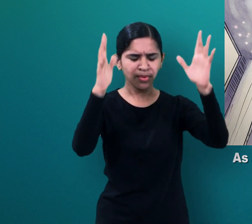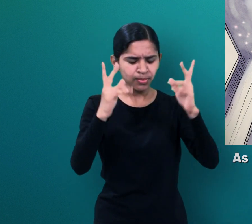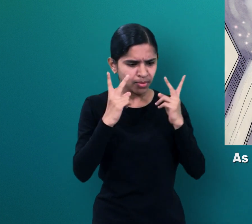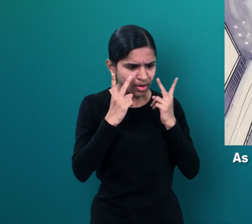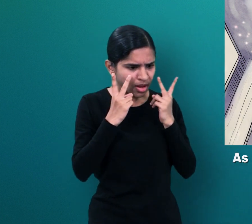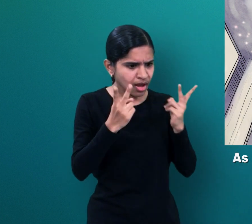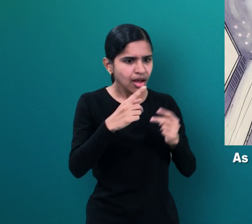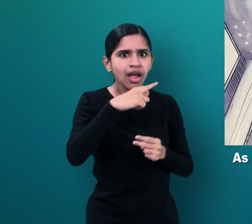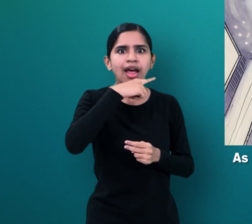itself.